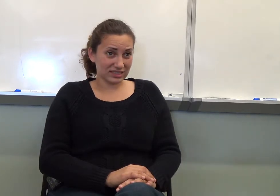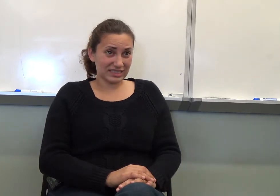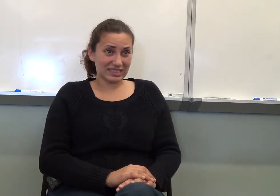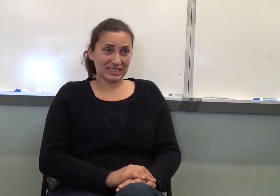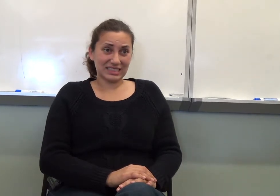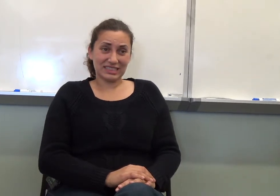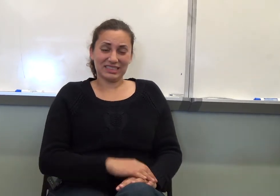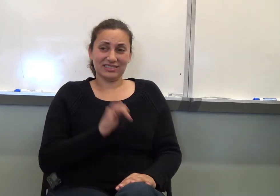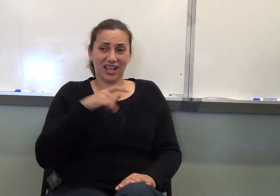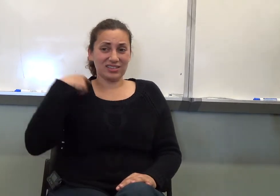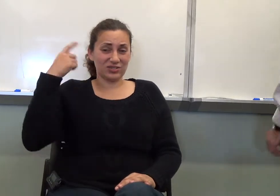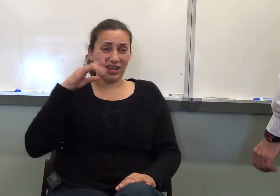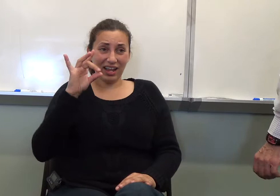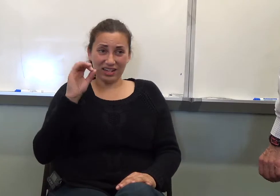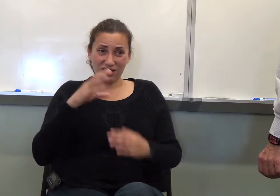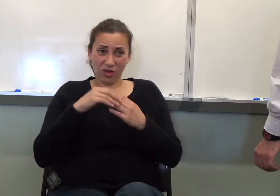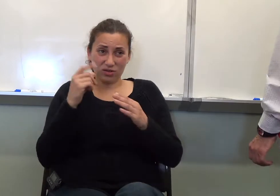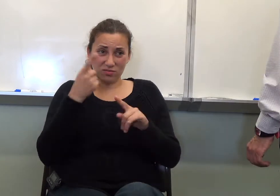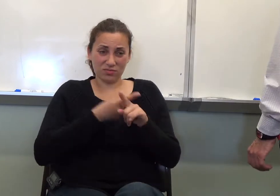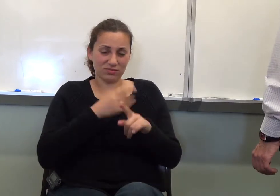First of all, a definition of equations.